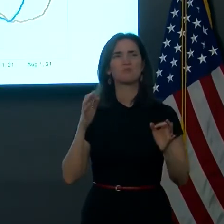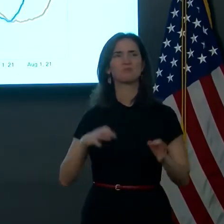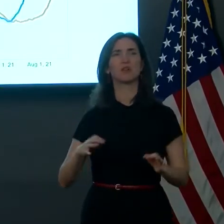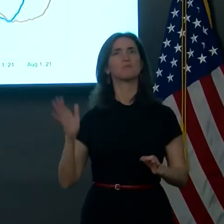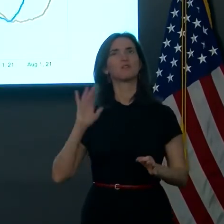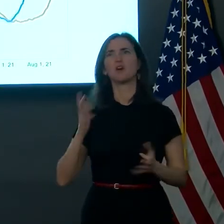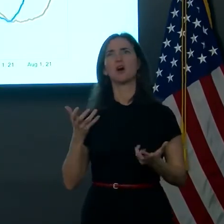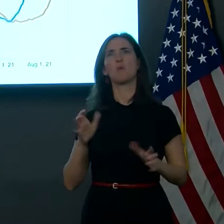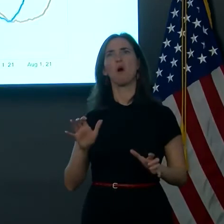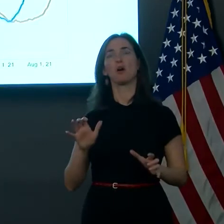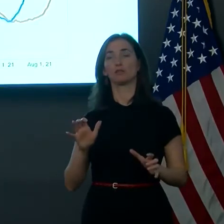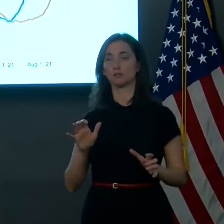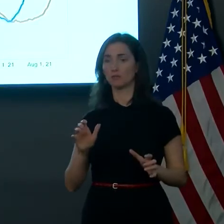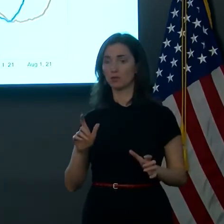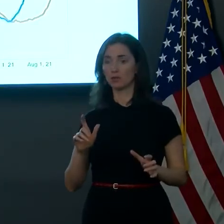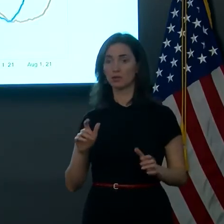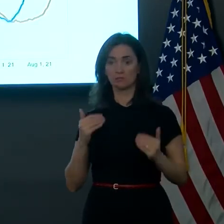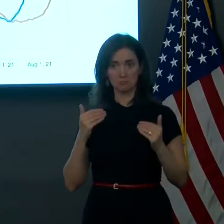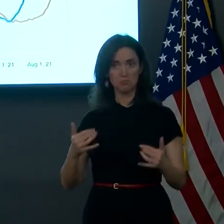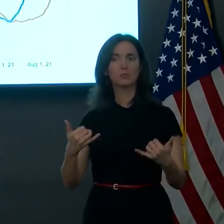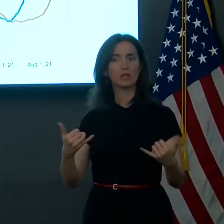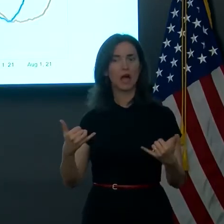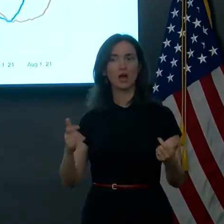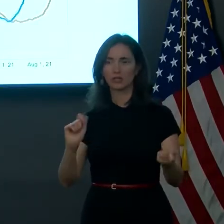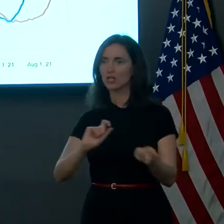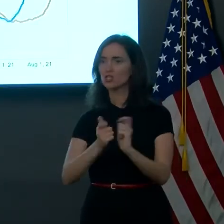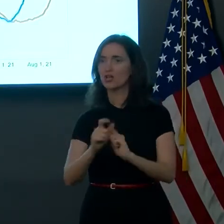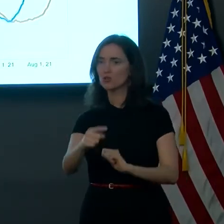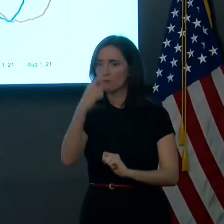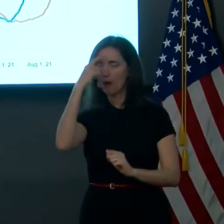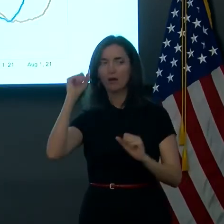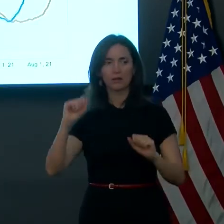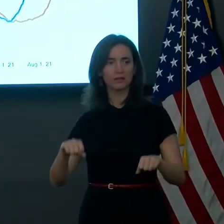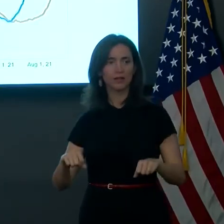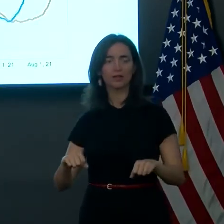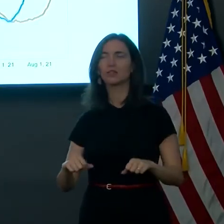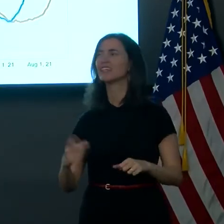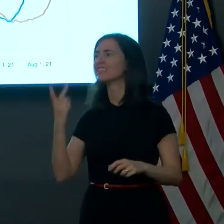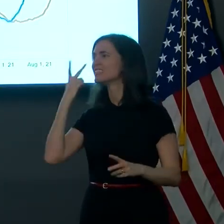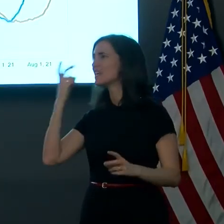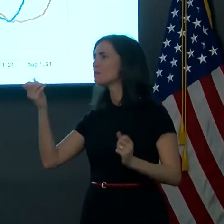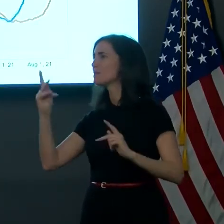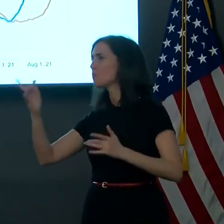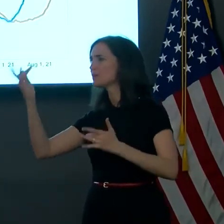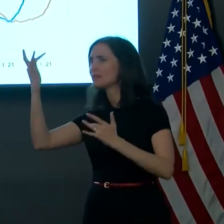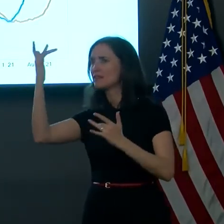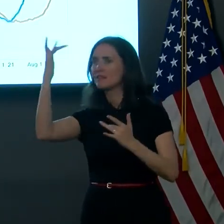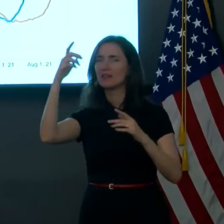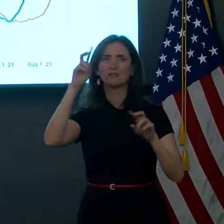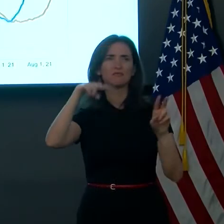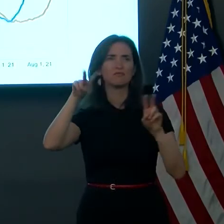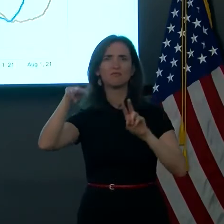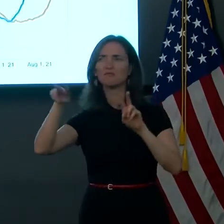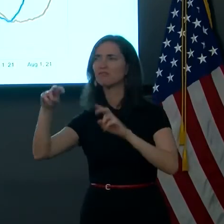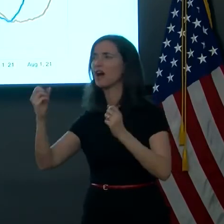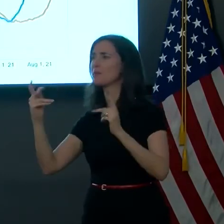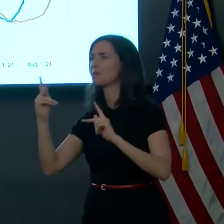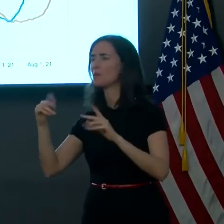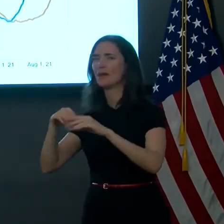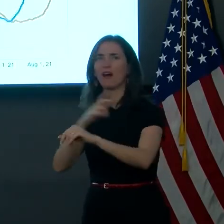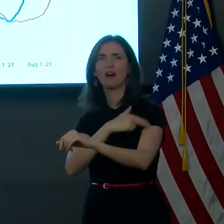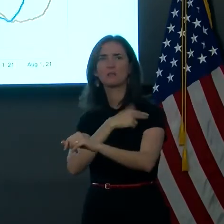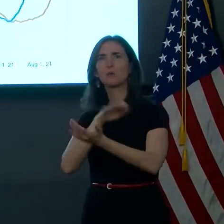doesn't mean you can't or shouldn't do it now. And when you look around and the number of people getting sick right now, the number of people landing